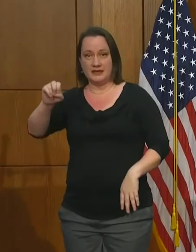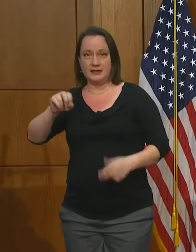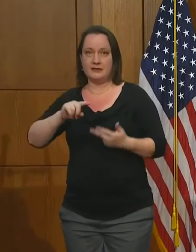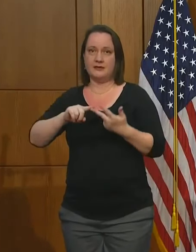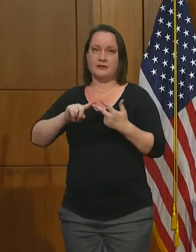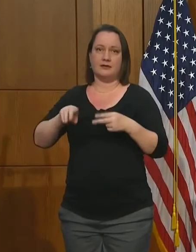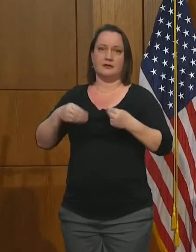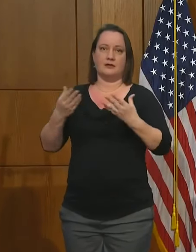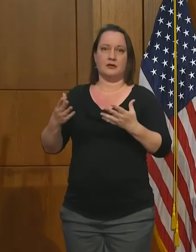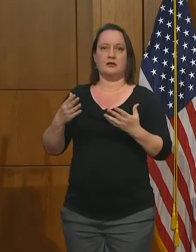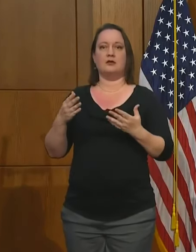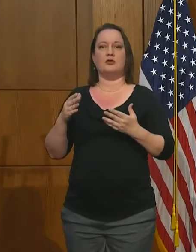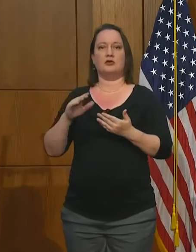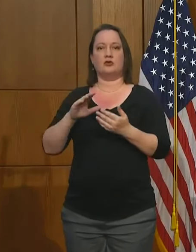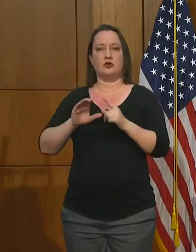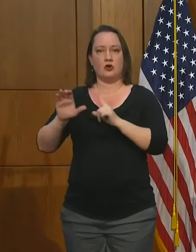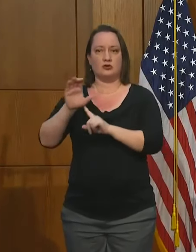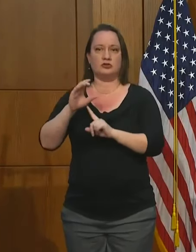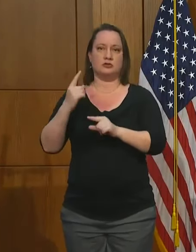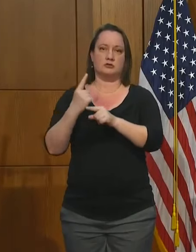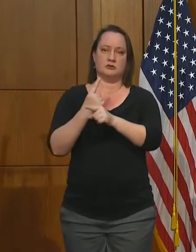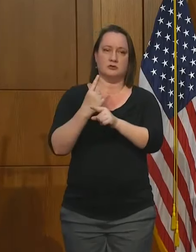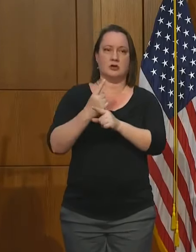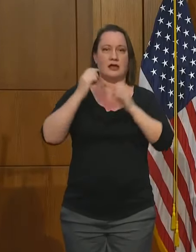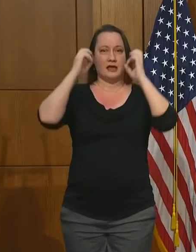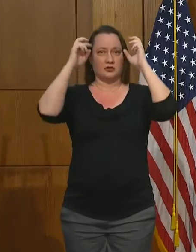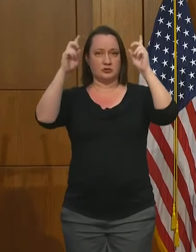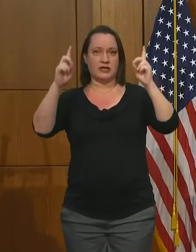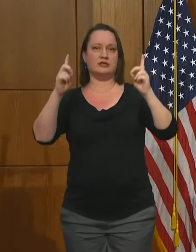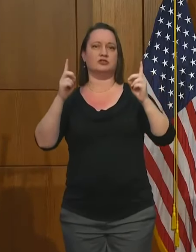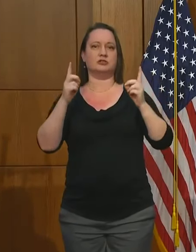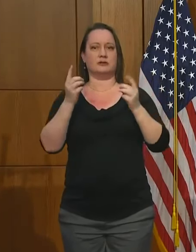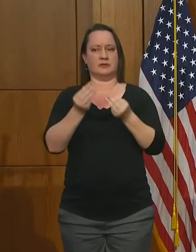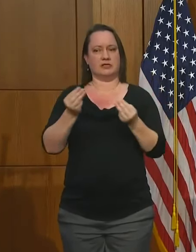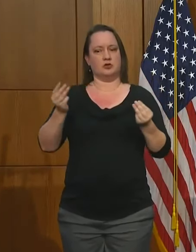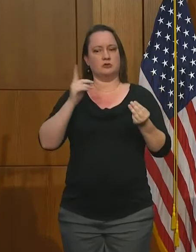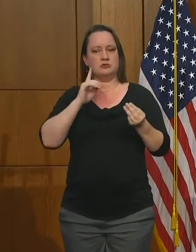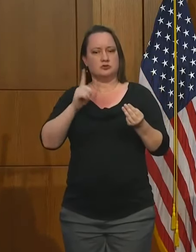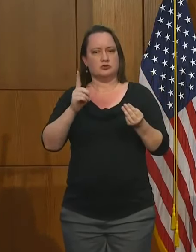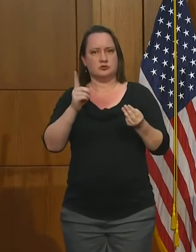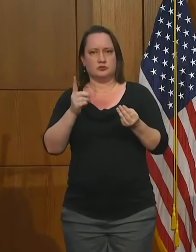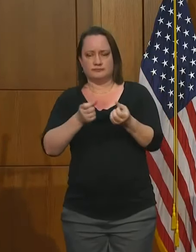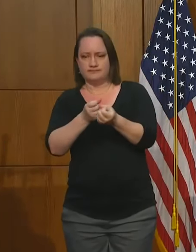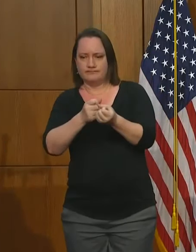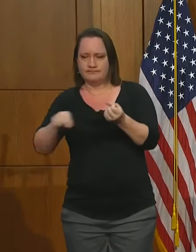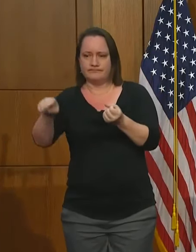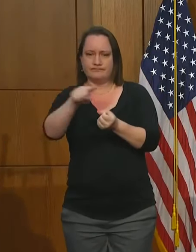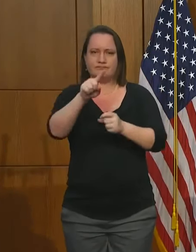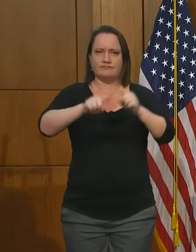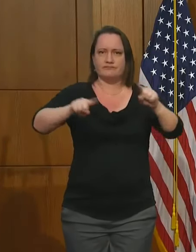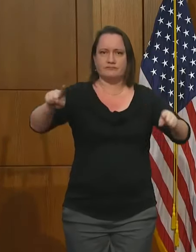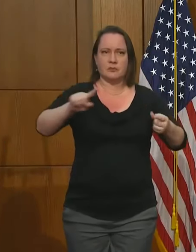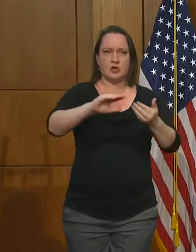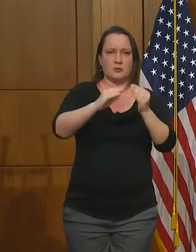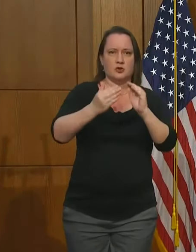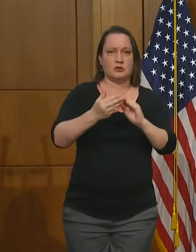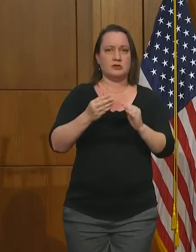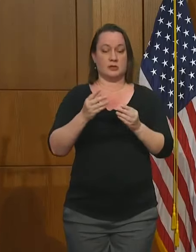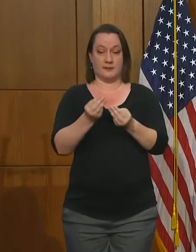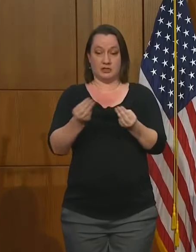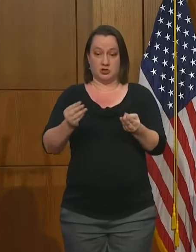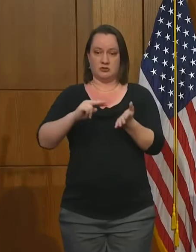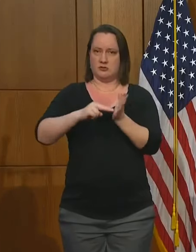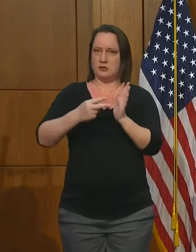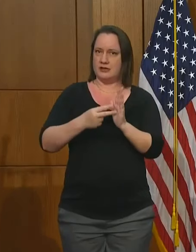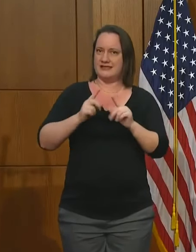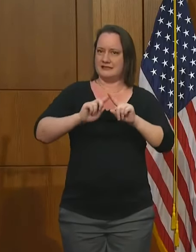culturally appropriate educational materials to support diverse communities, and those materials are in all languages